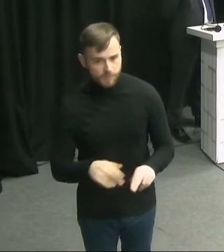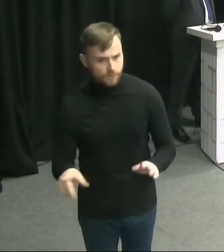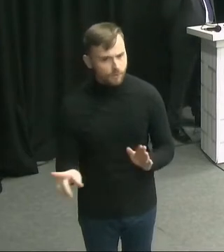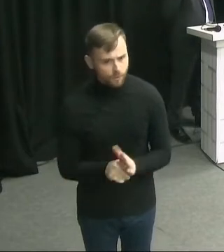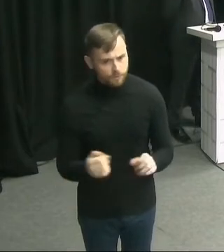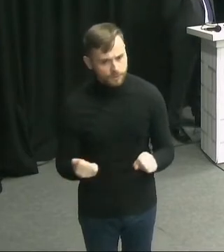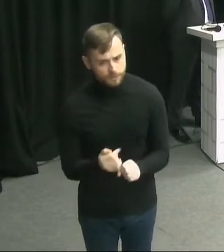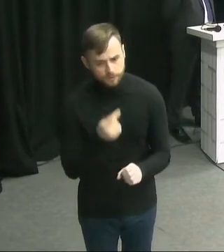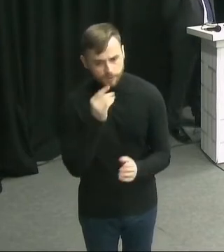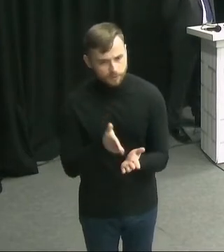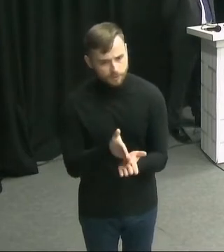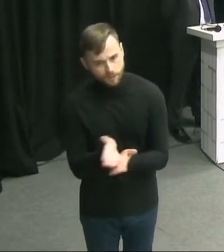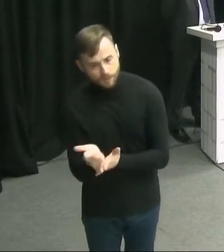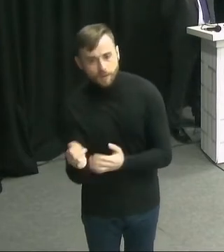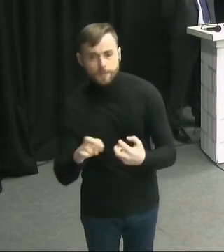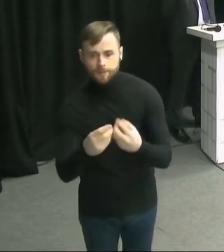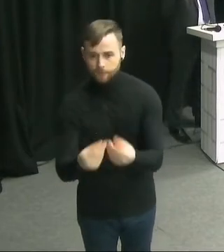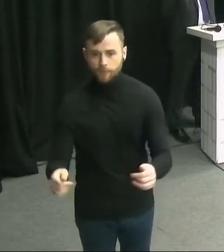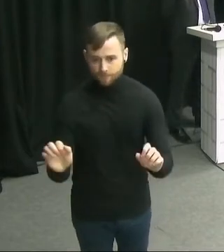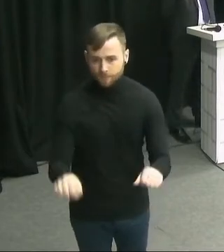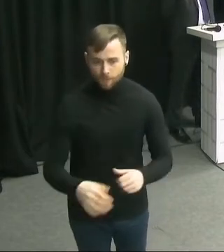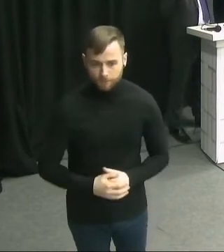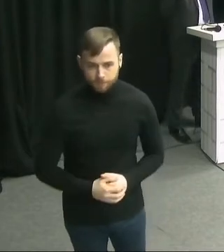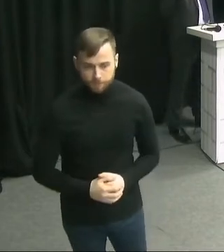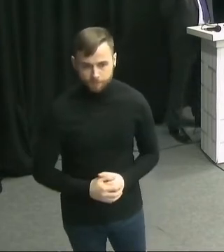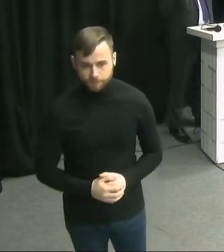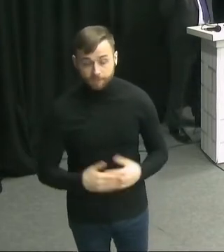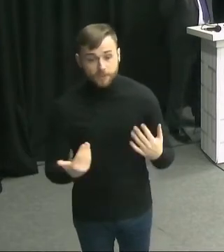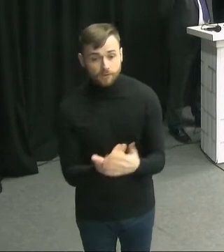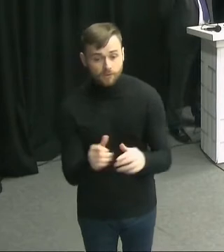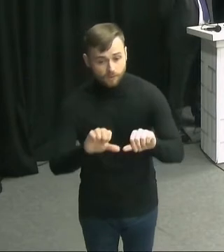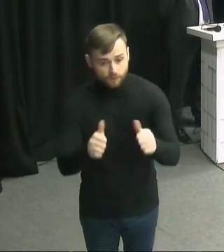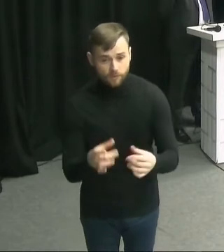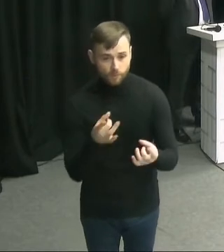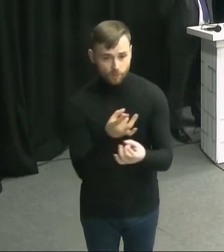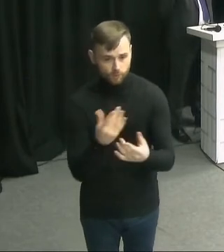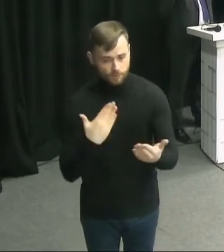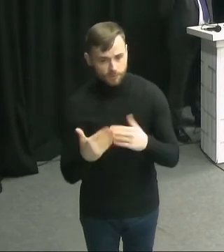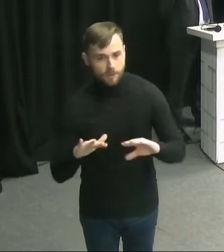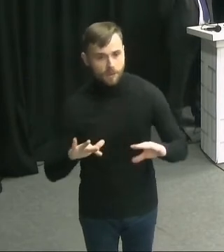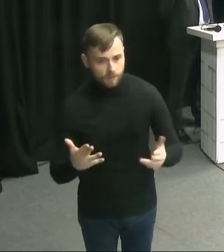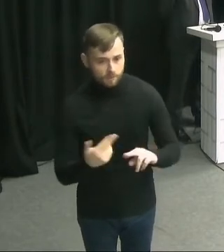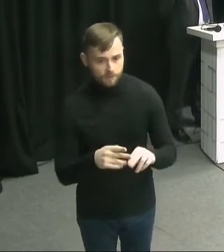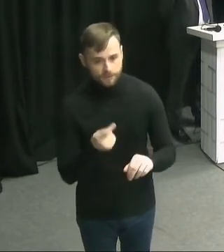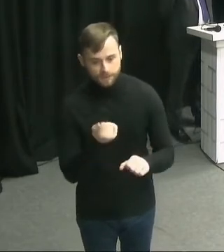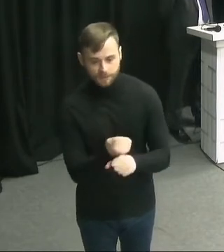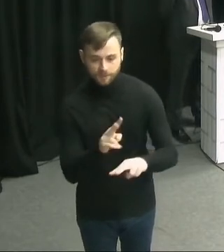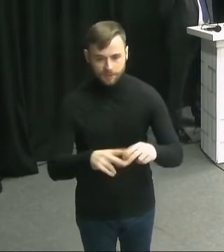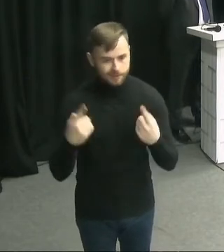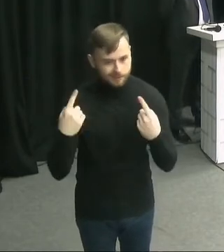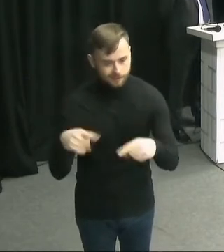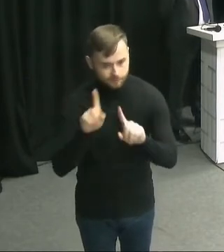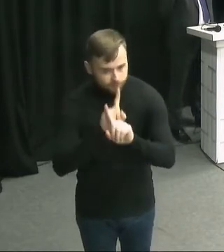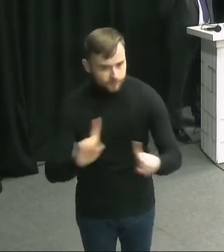a new type of culture which requires a different environment. We need football fields. Thank you.